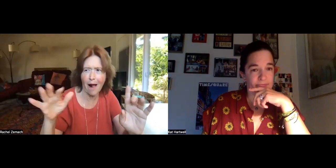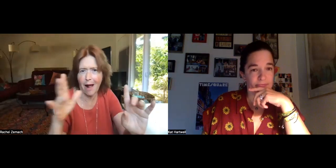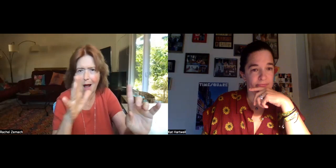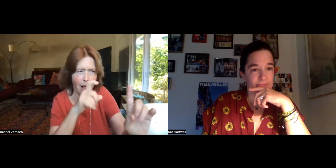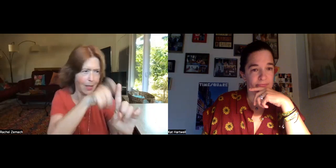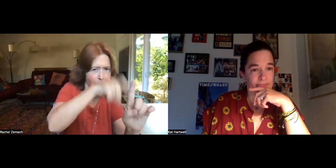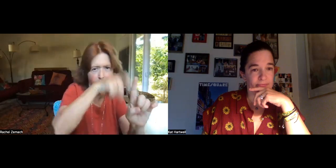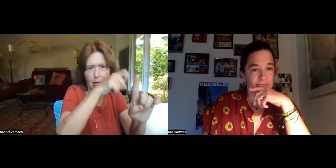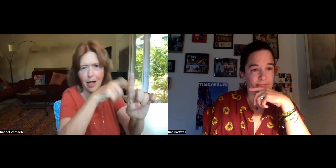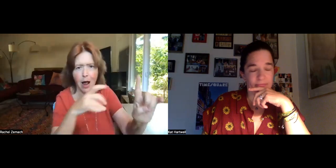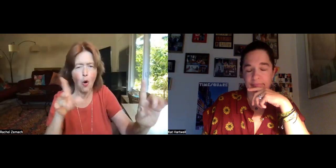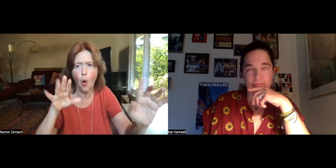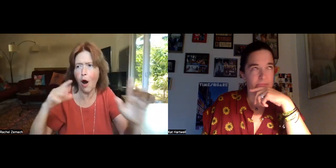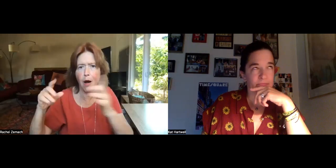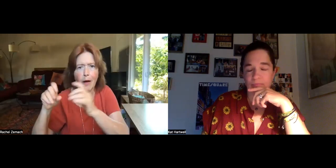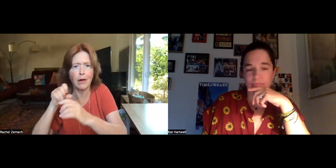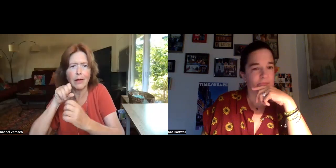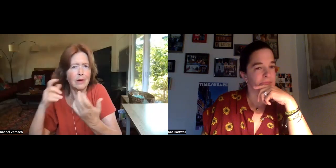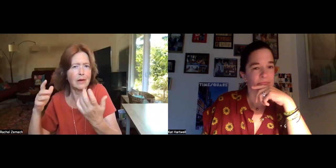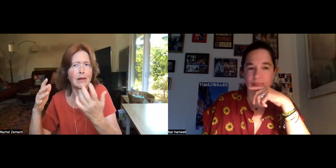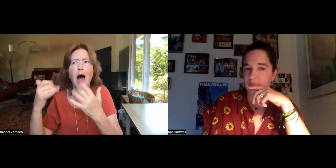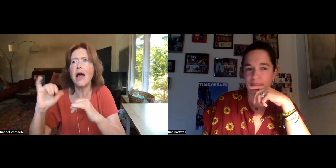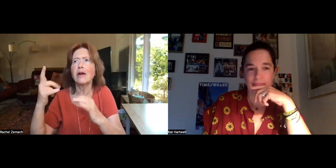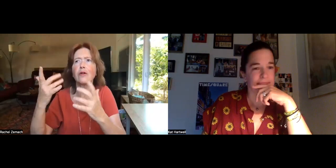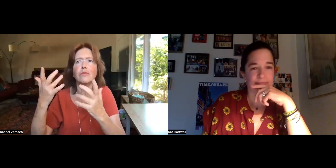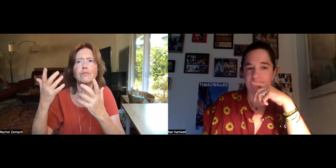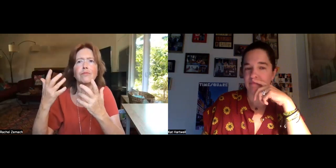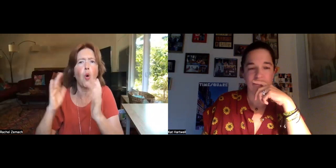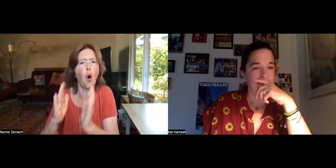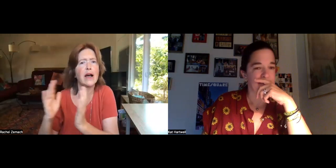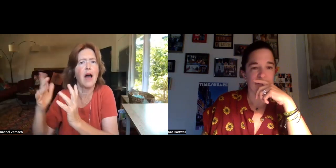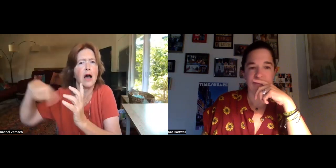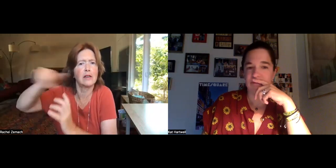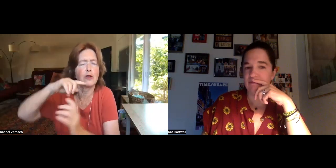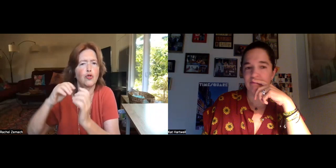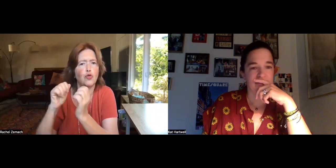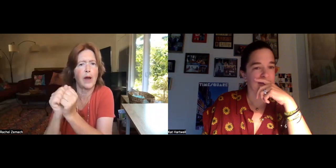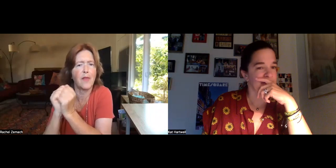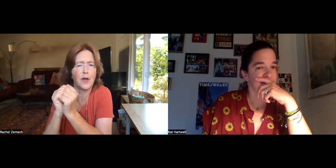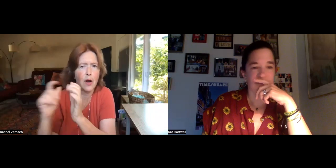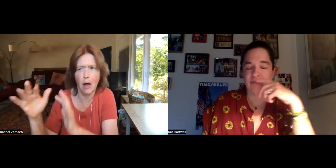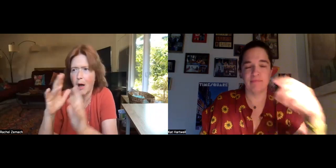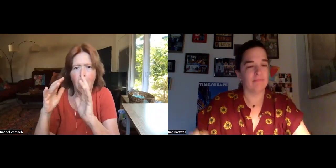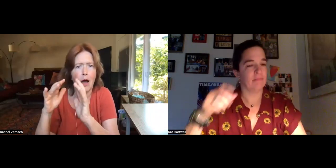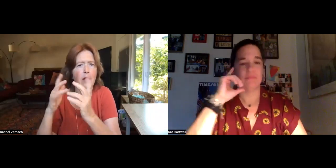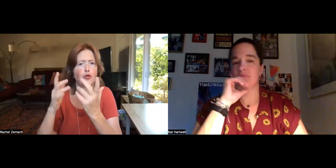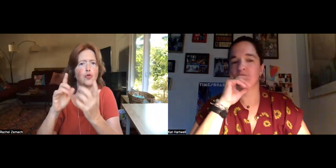They were or like organized together